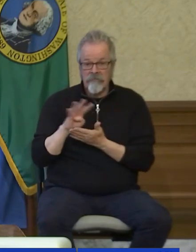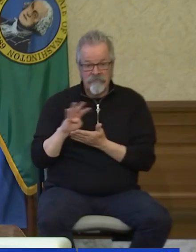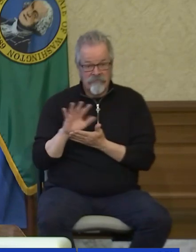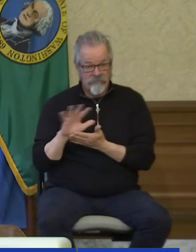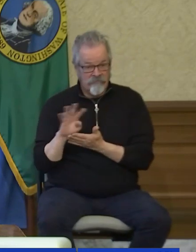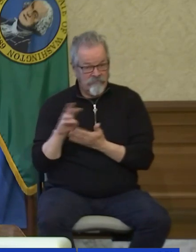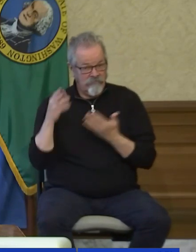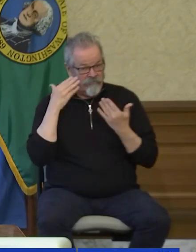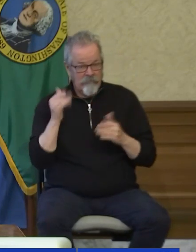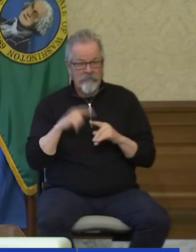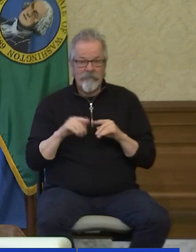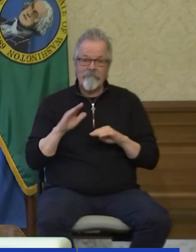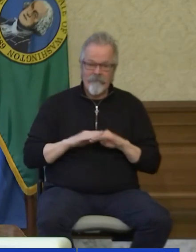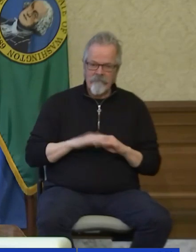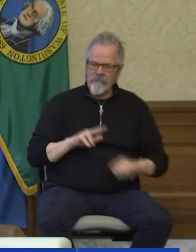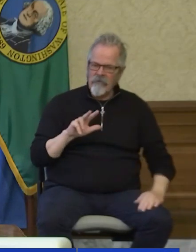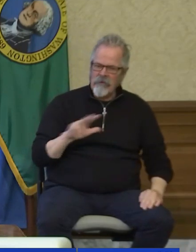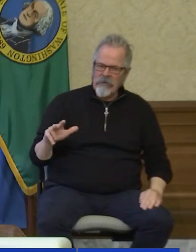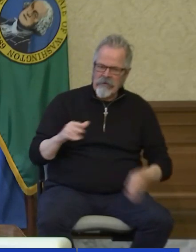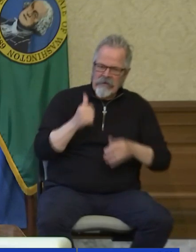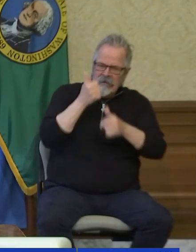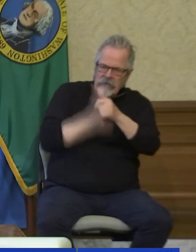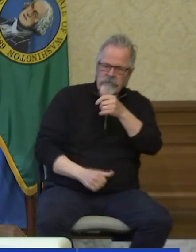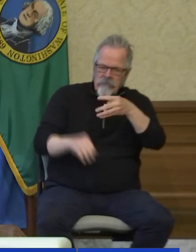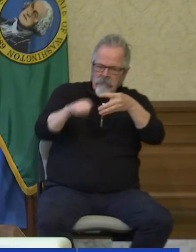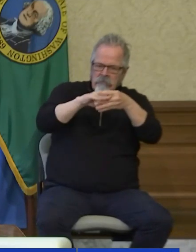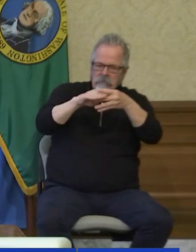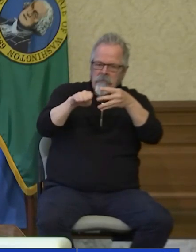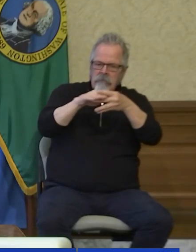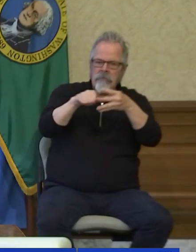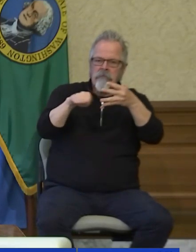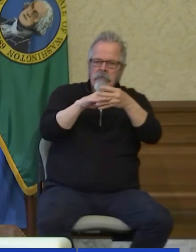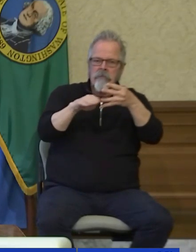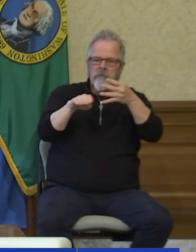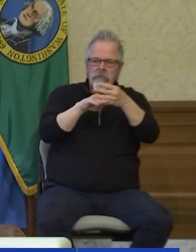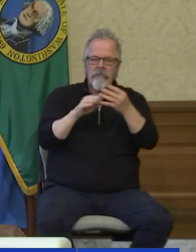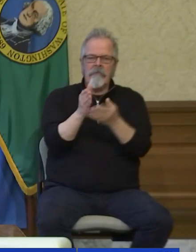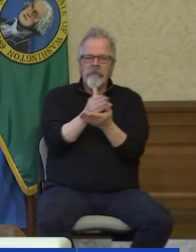more than 3 weeks given the nature of this disease.